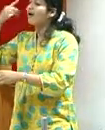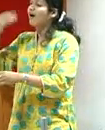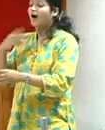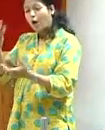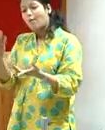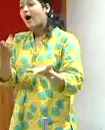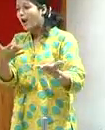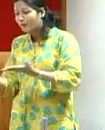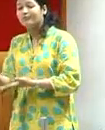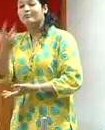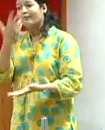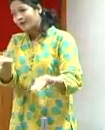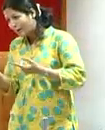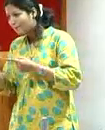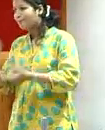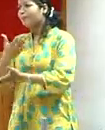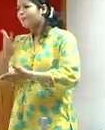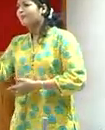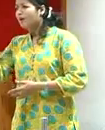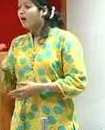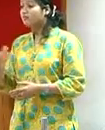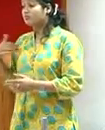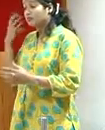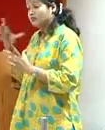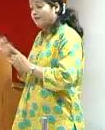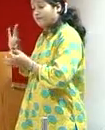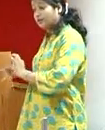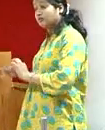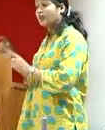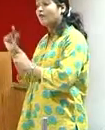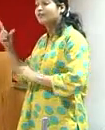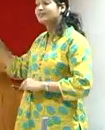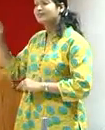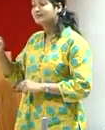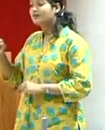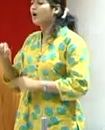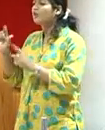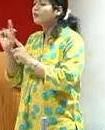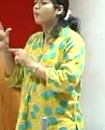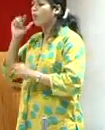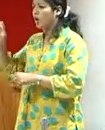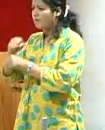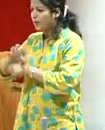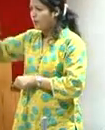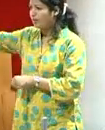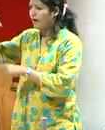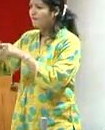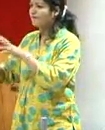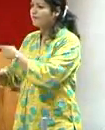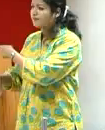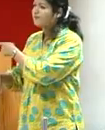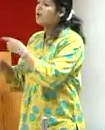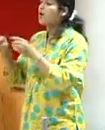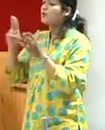were more posts than what they said to the High Court. There were 11 posts which had to be filled, and the court directed them to do